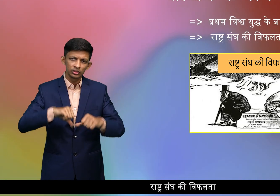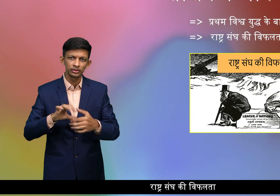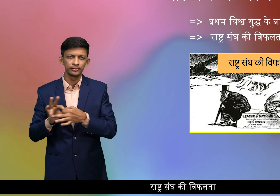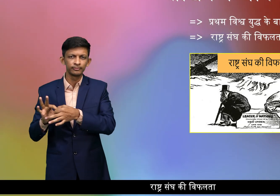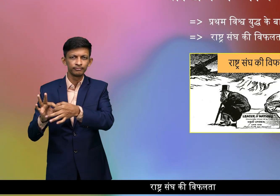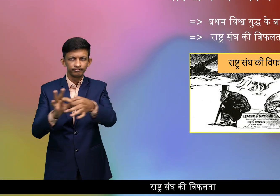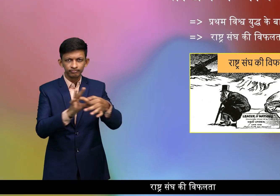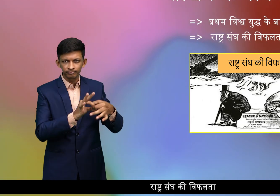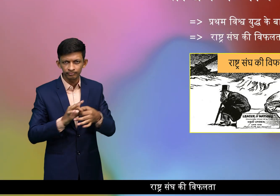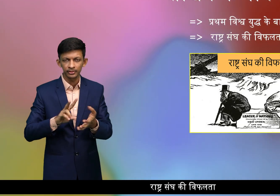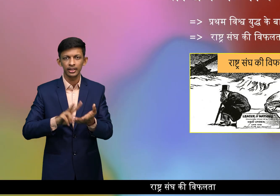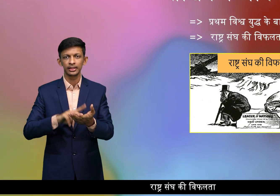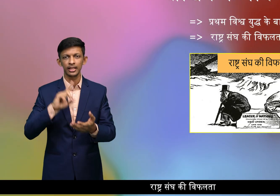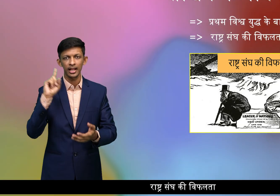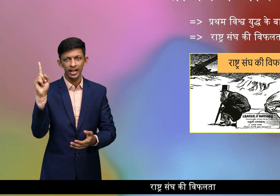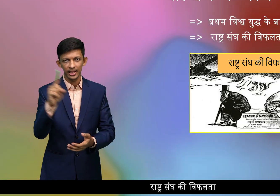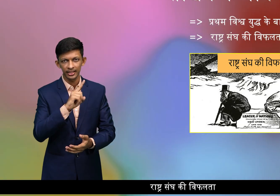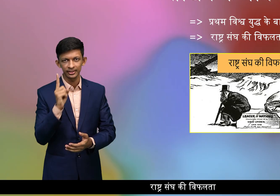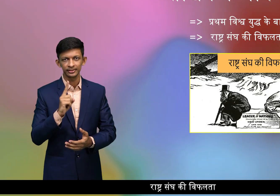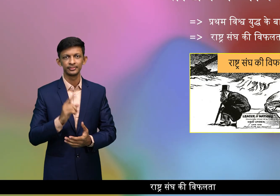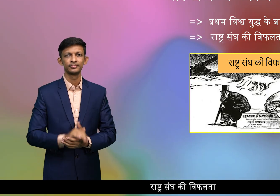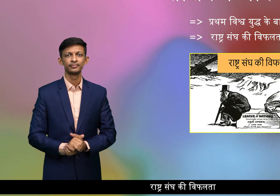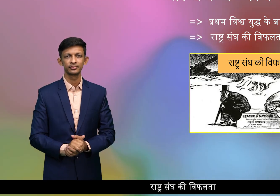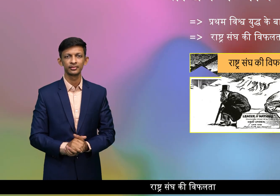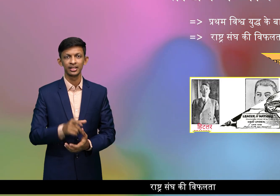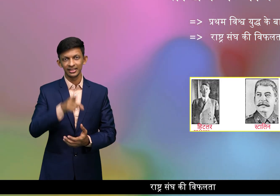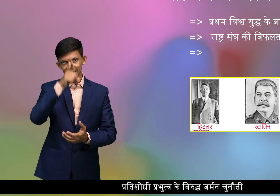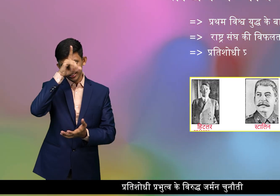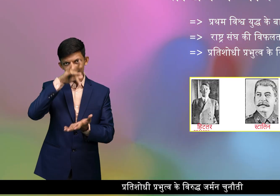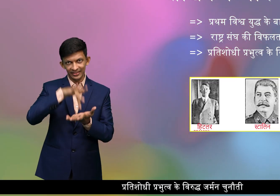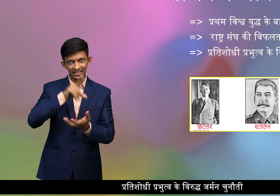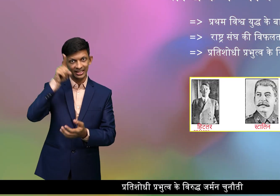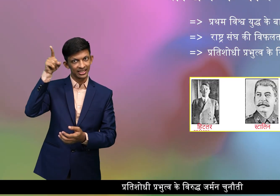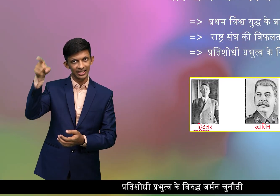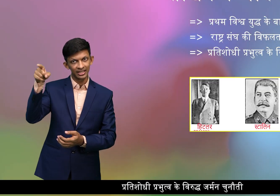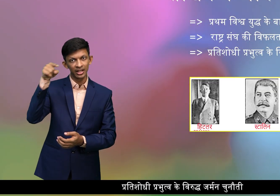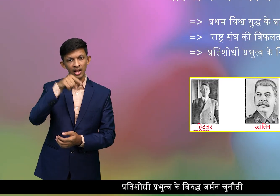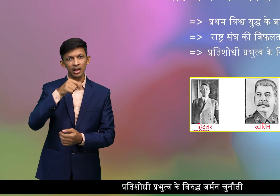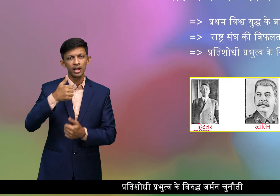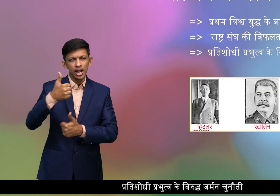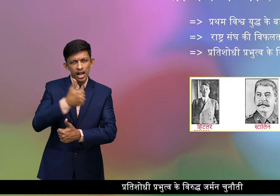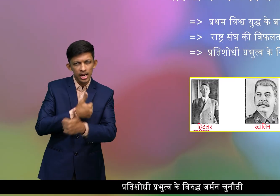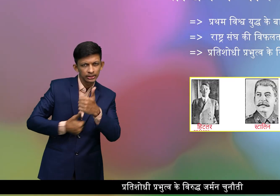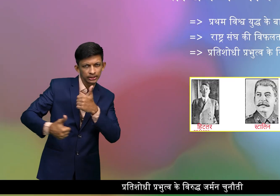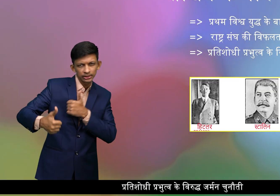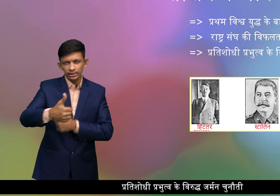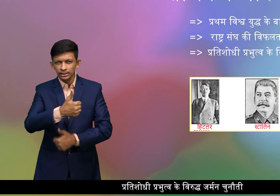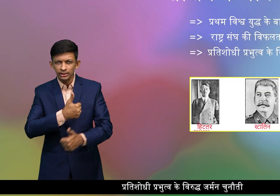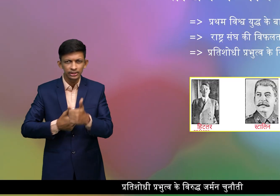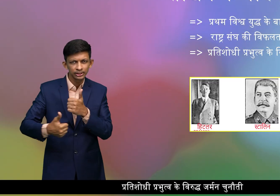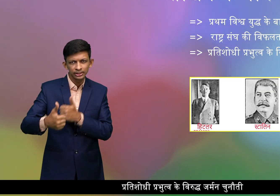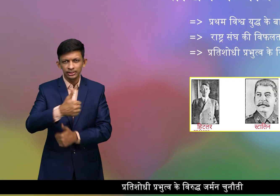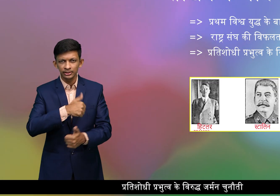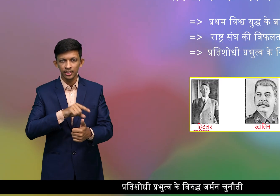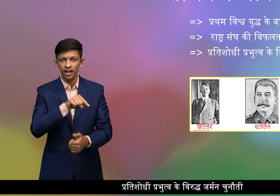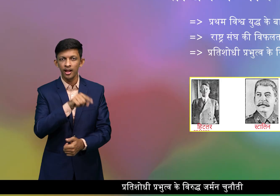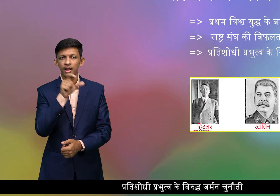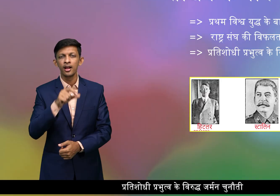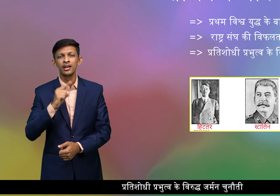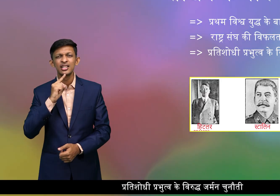Failure of the League of Nations. German challenge to vengeful